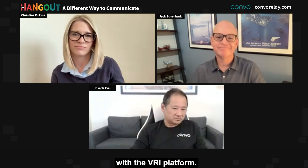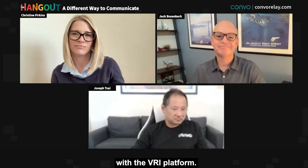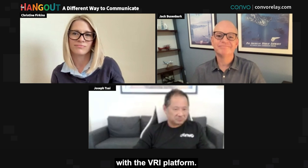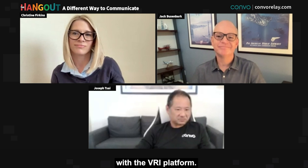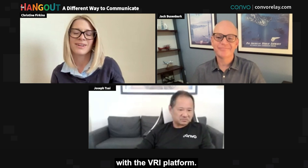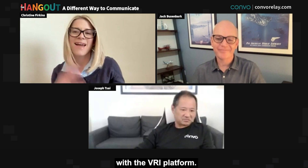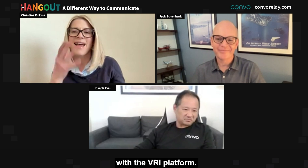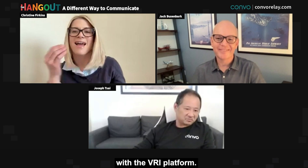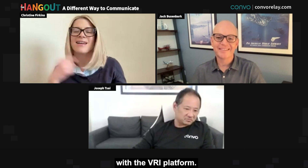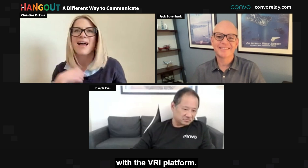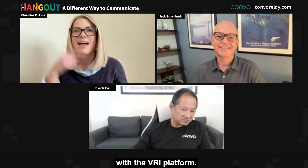VRI platform.